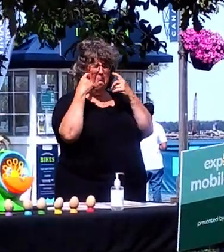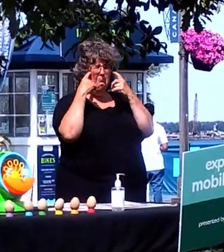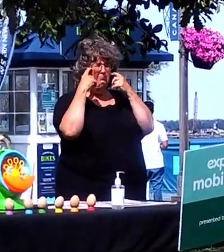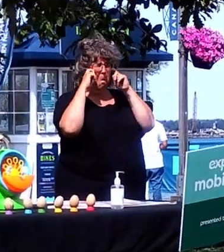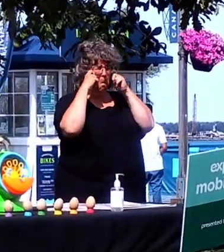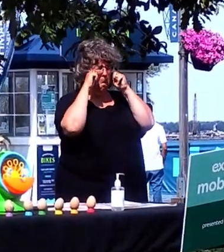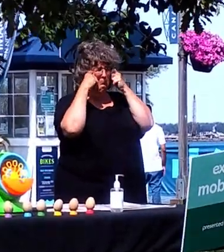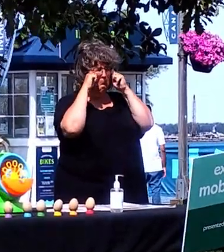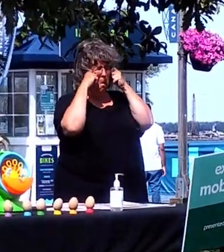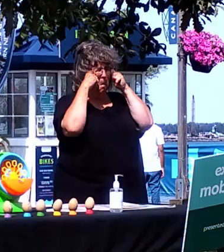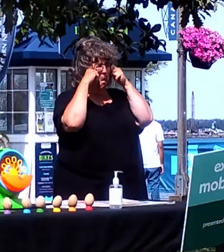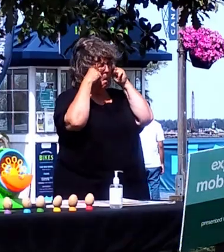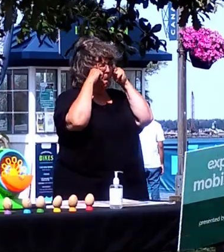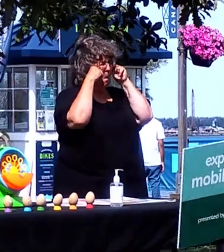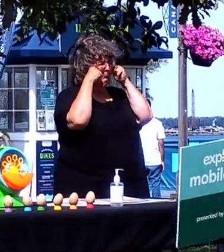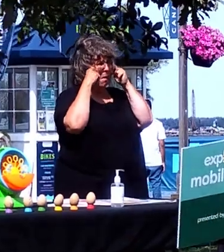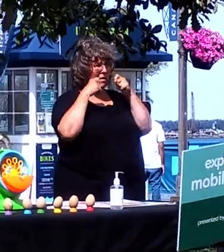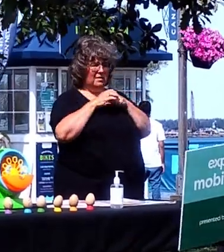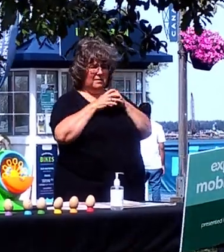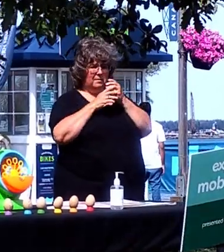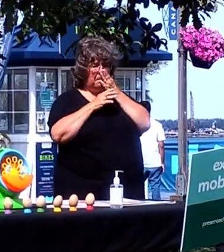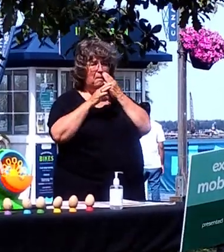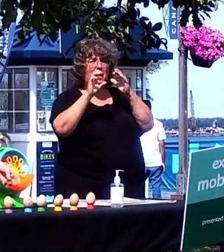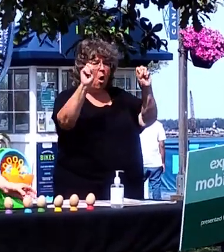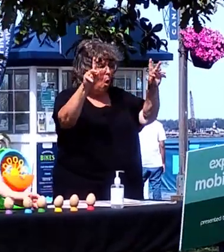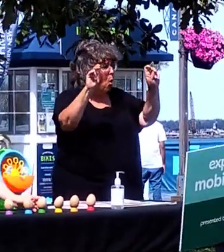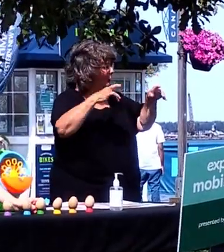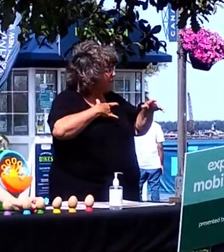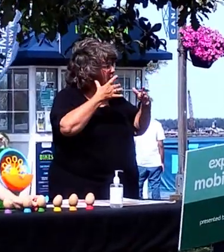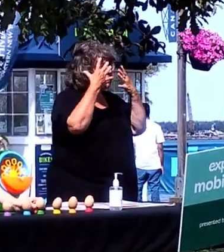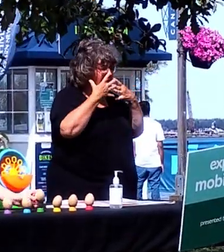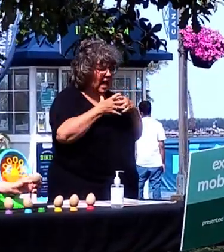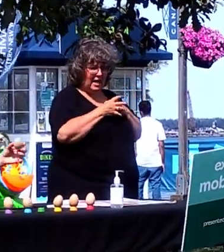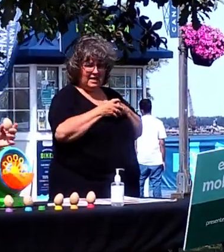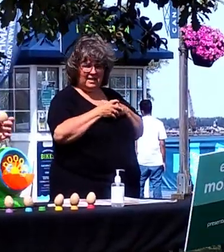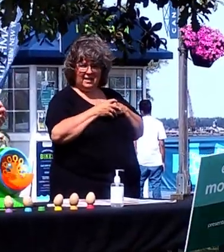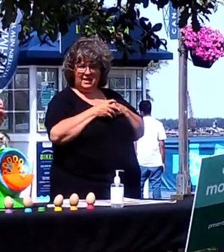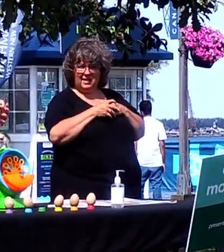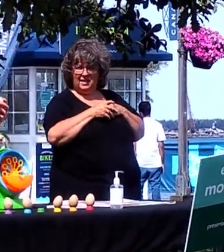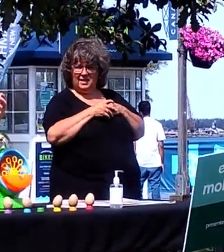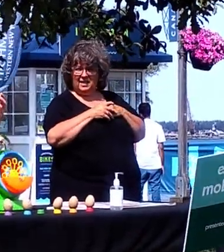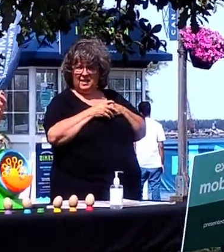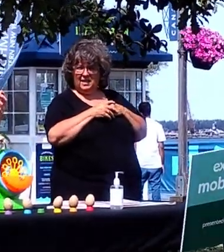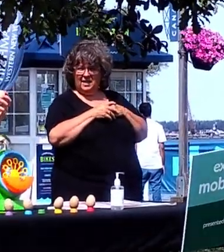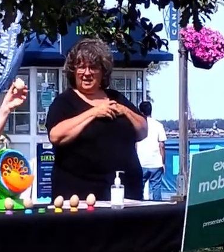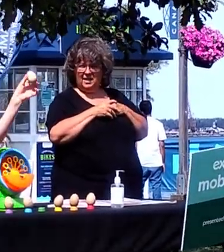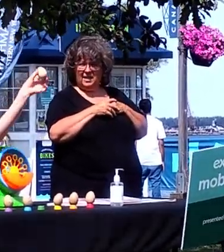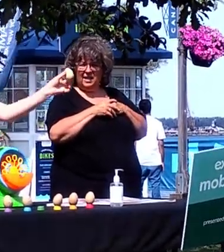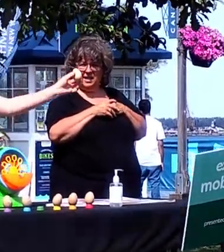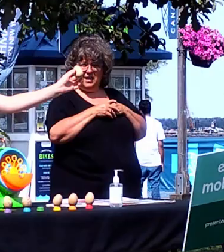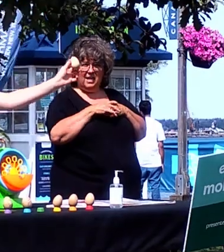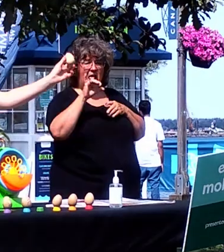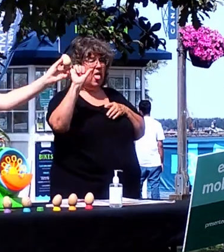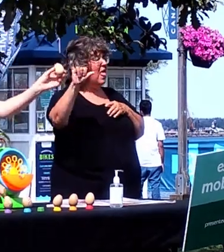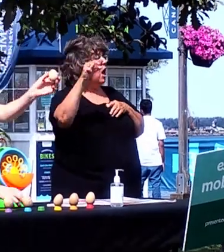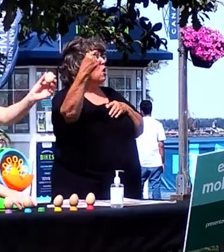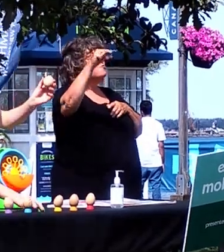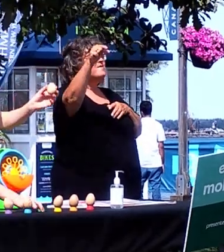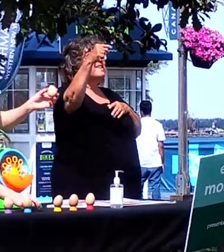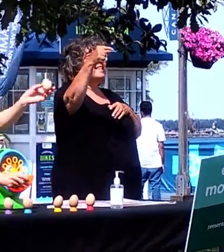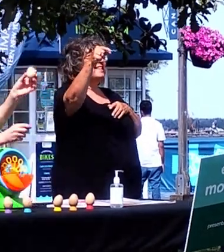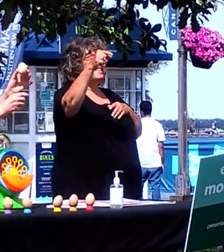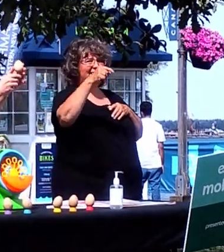Can you cry? Oh my goodness. It's okay to feel sad sometimes. And I have this green